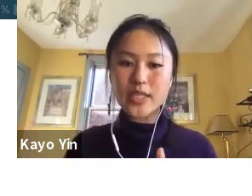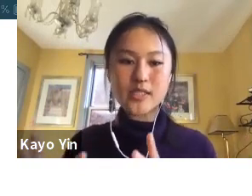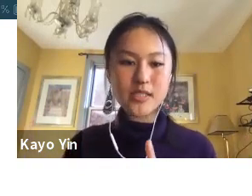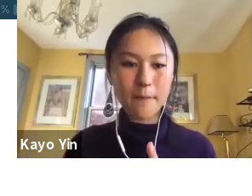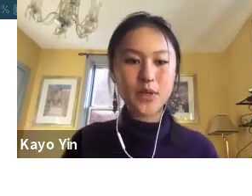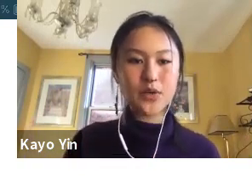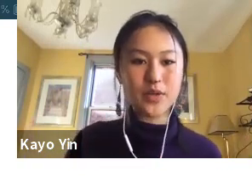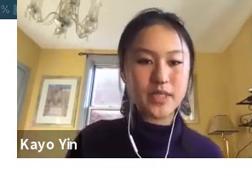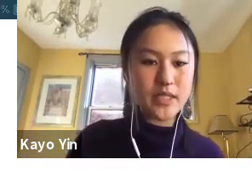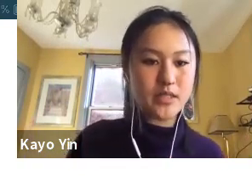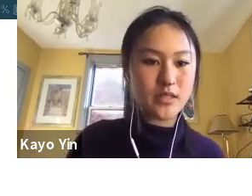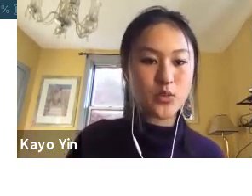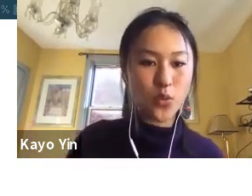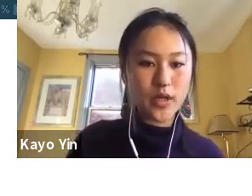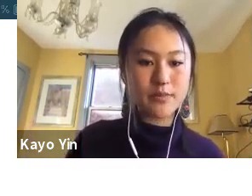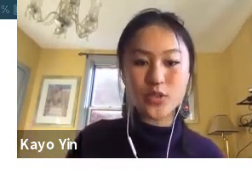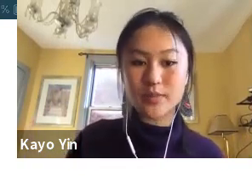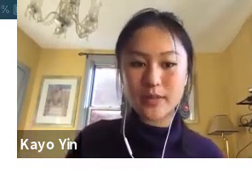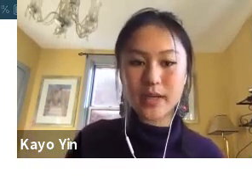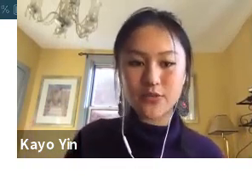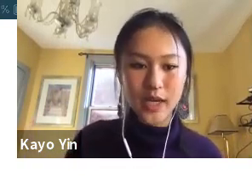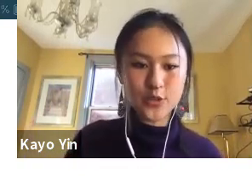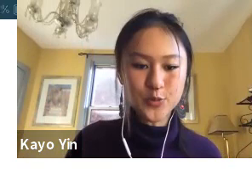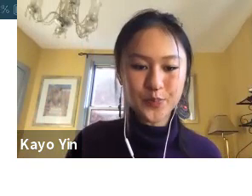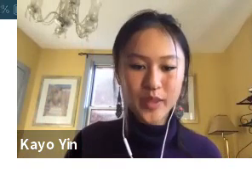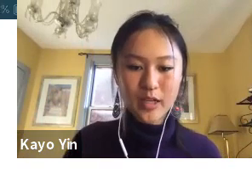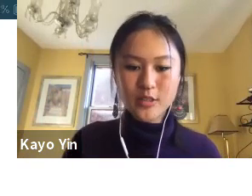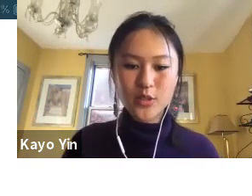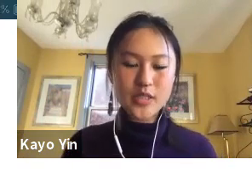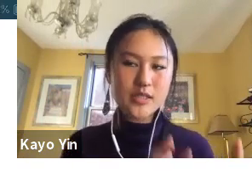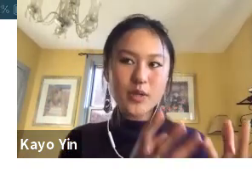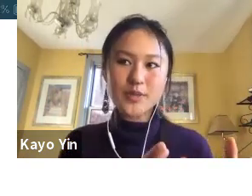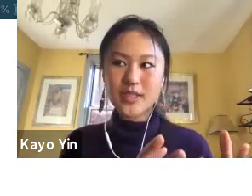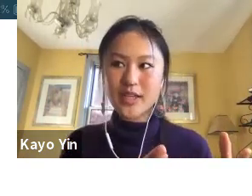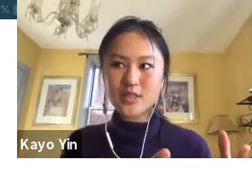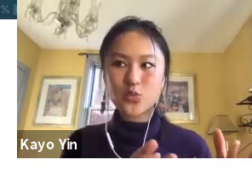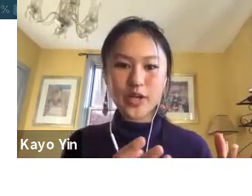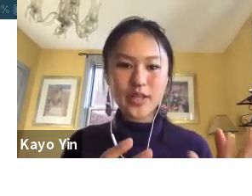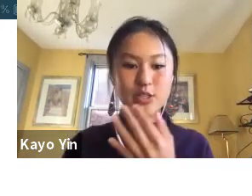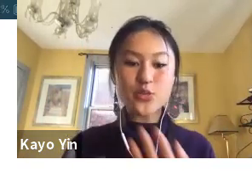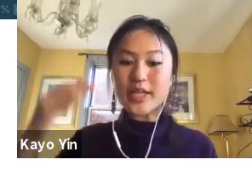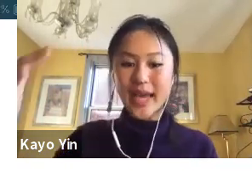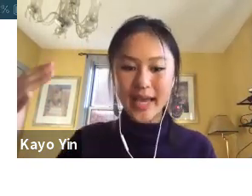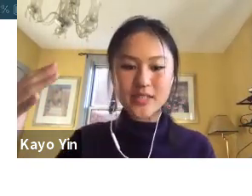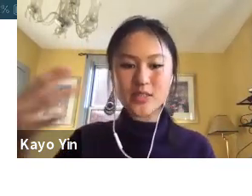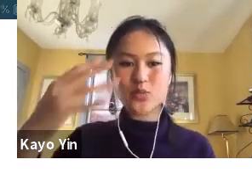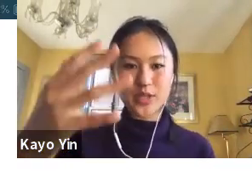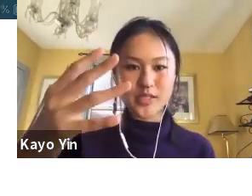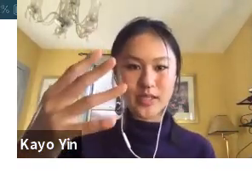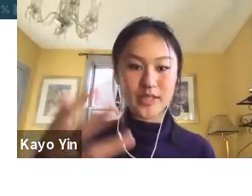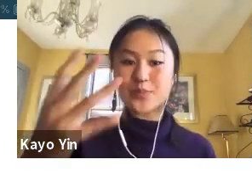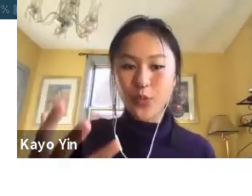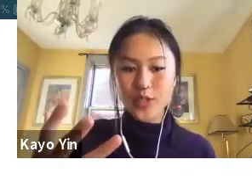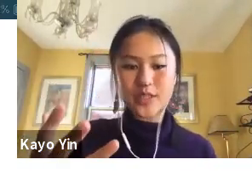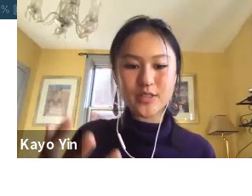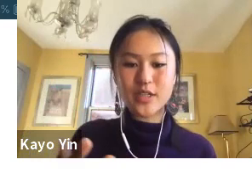the weighted sum of each score multiplied by the value. So this is a representation where like you enhance words